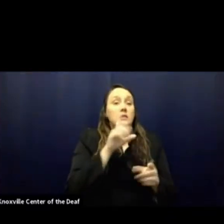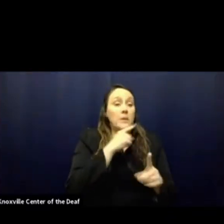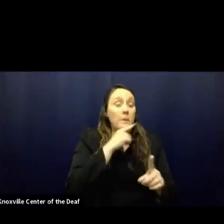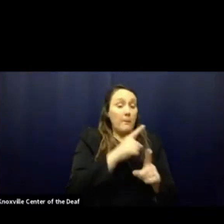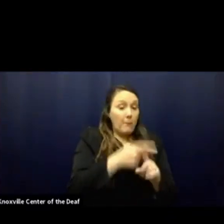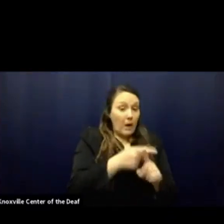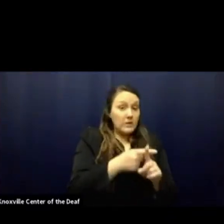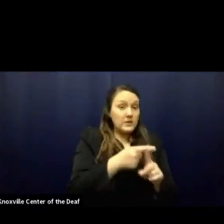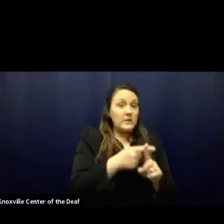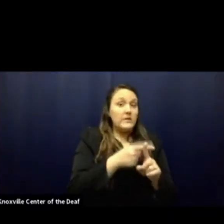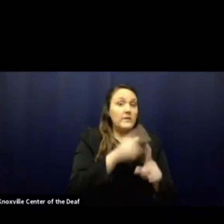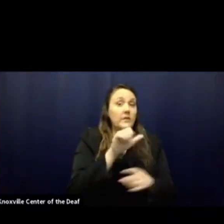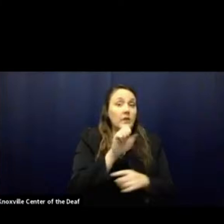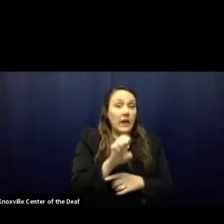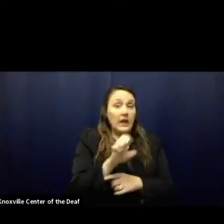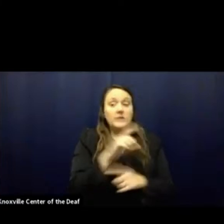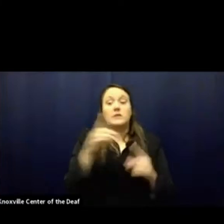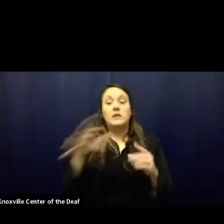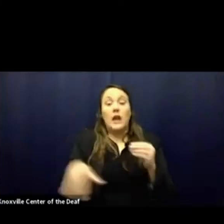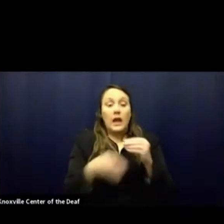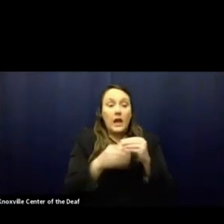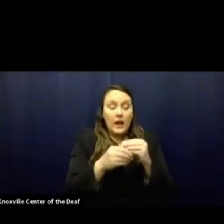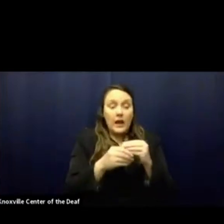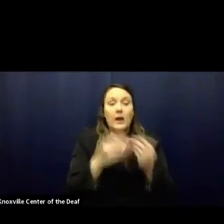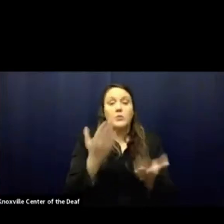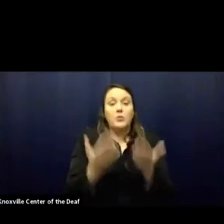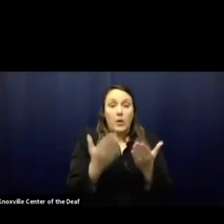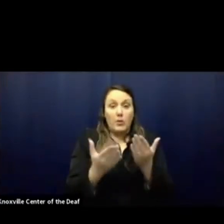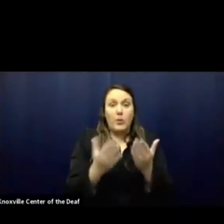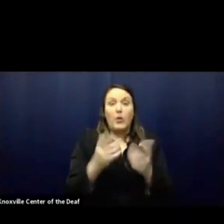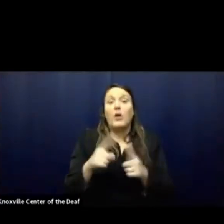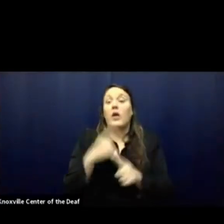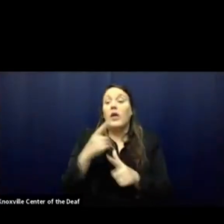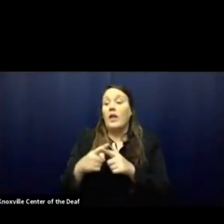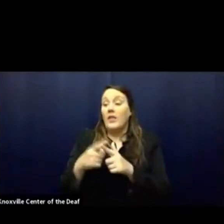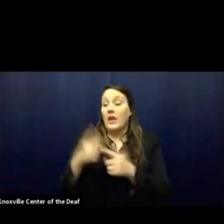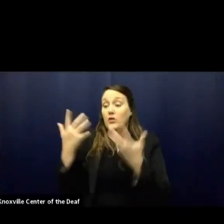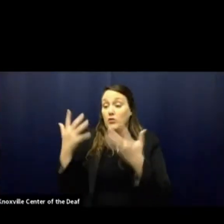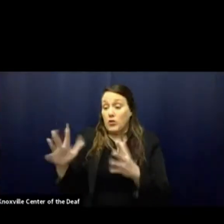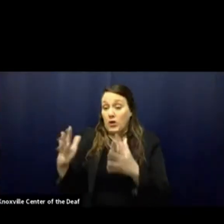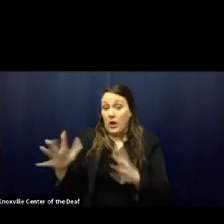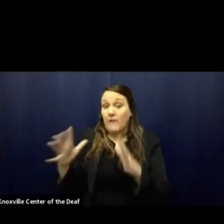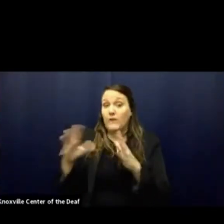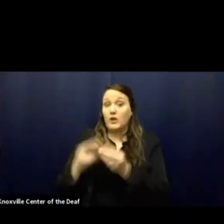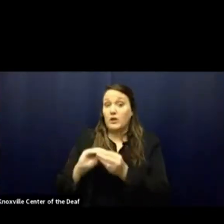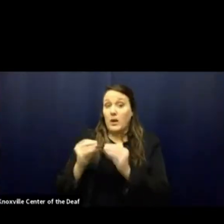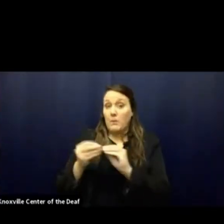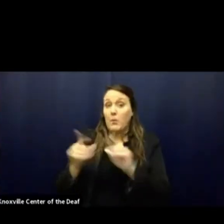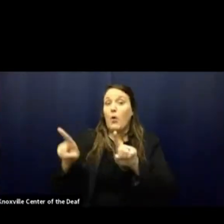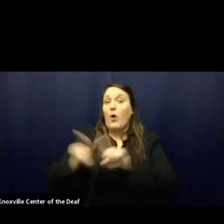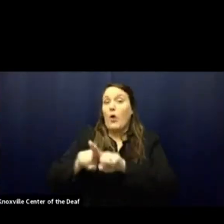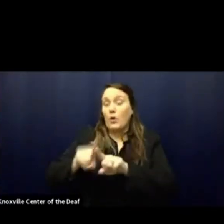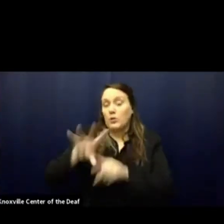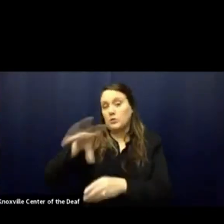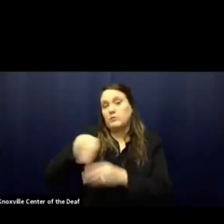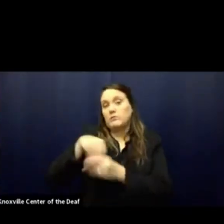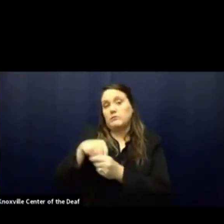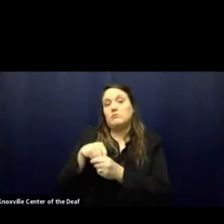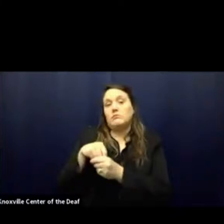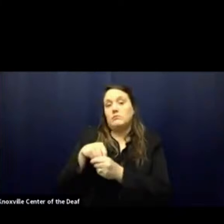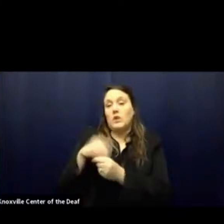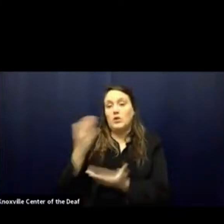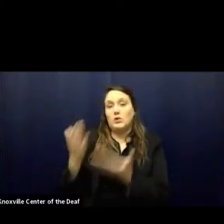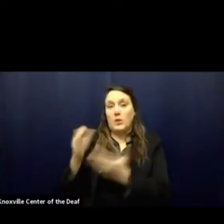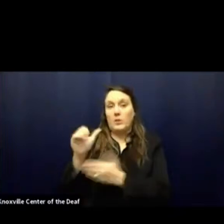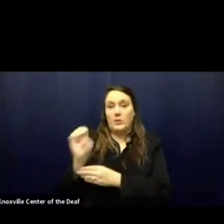recovered number is also includes those recovered probable cases. So they're treated just like cases and accounted for